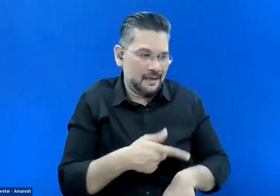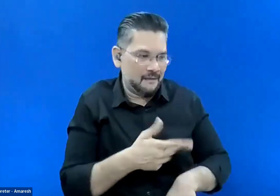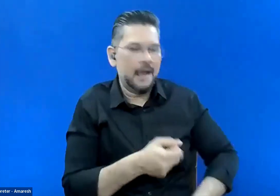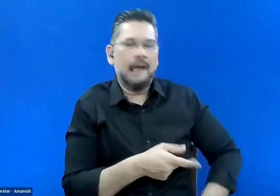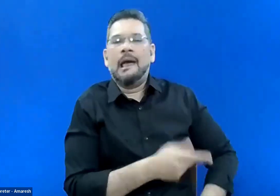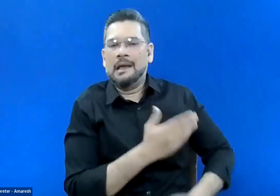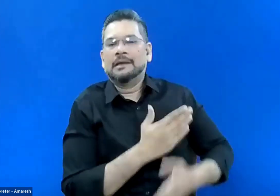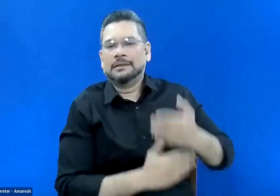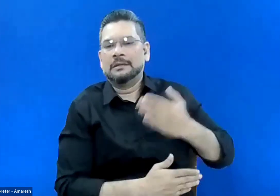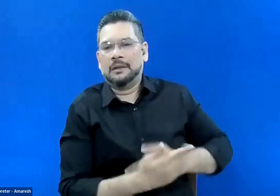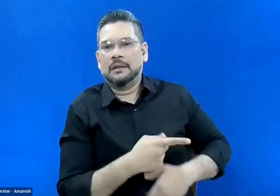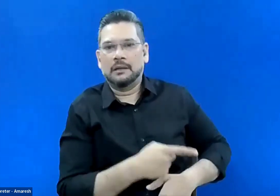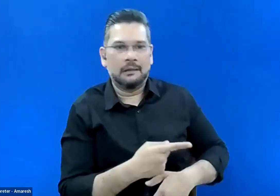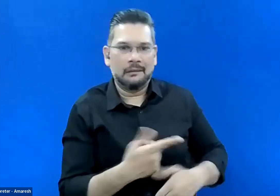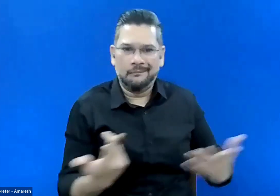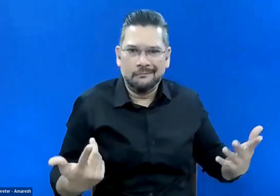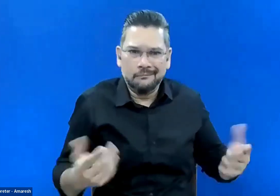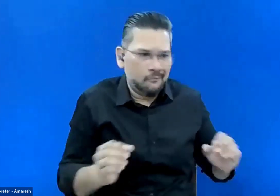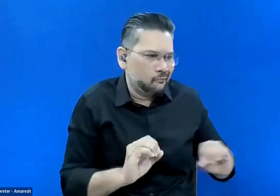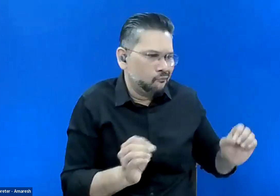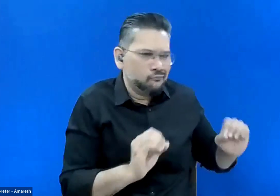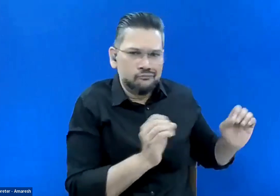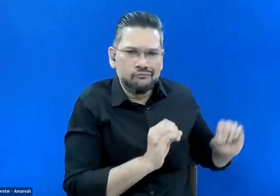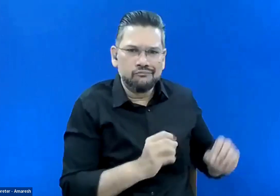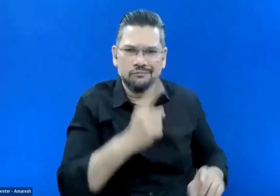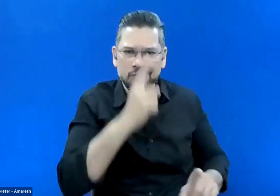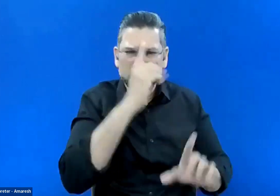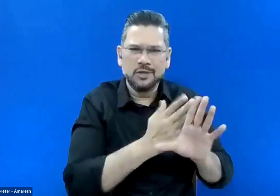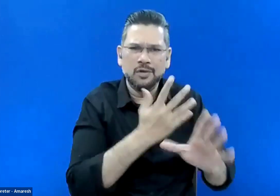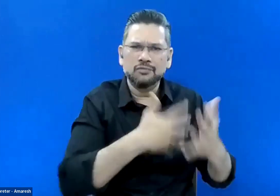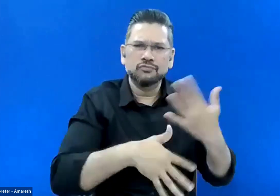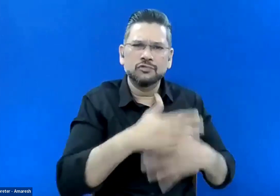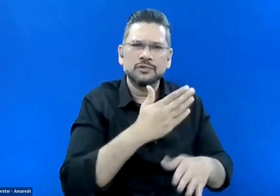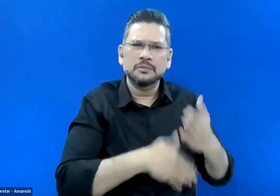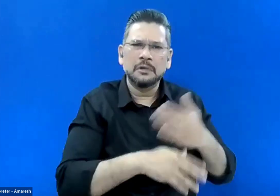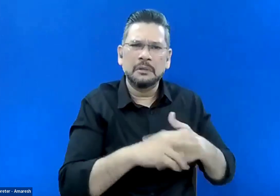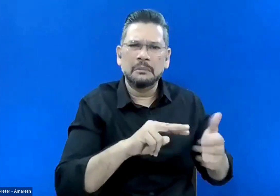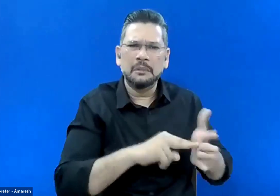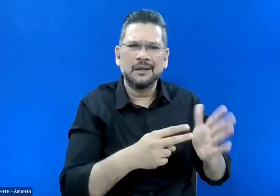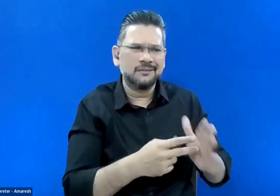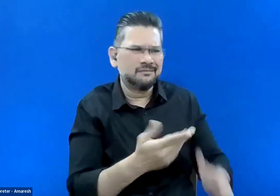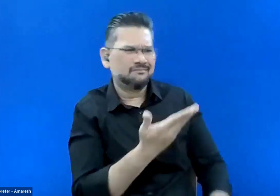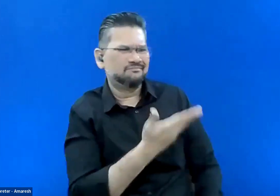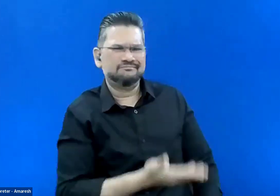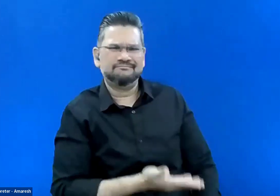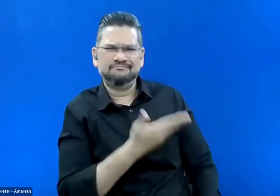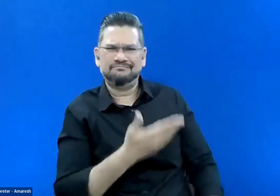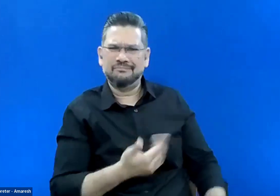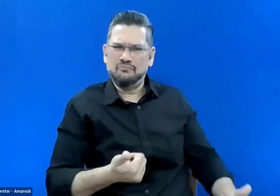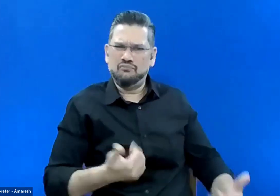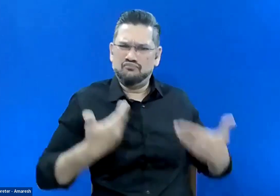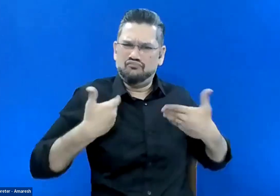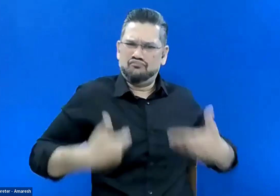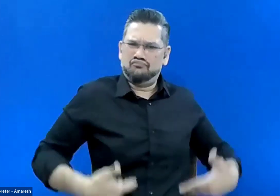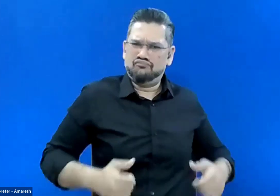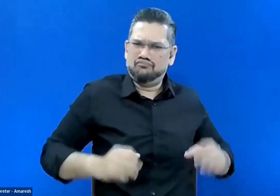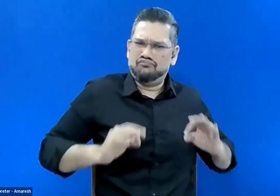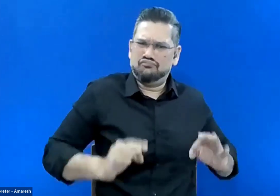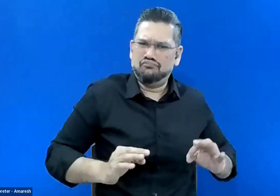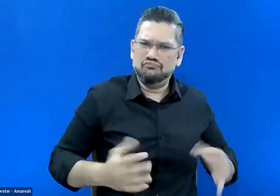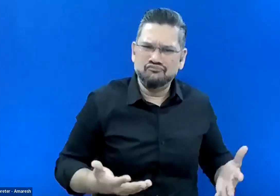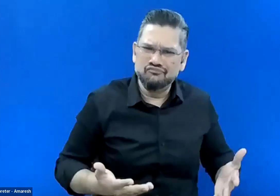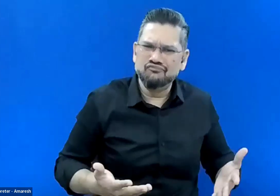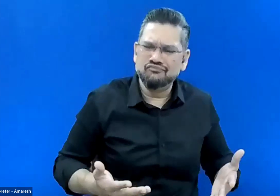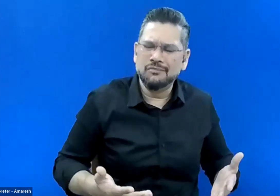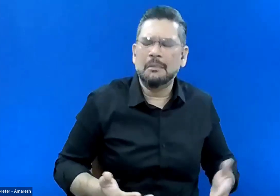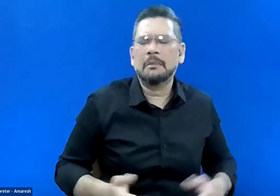and other invisible disabilities is actually a challenge that you have. And we also need more information when it comes to the types